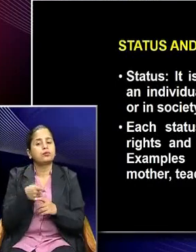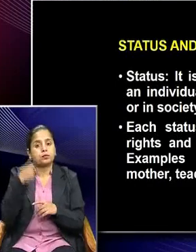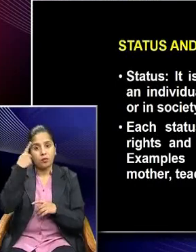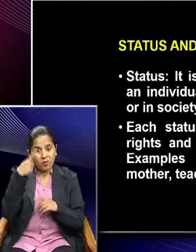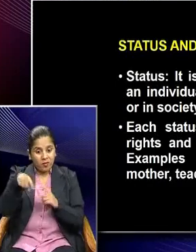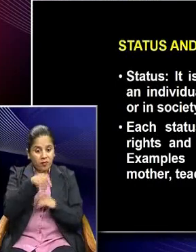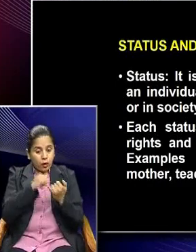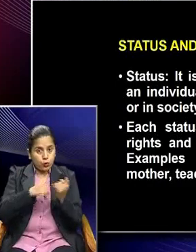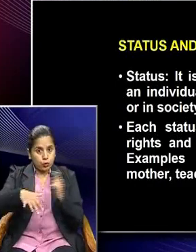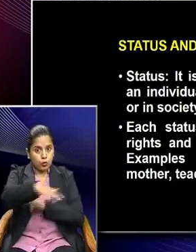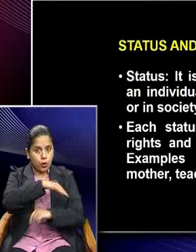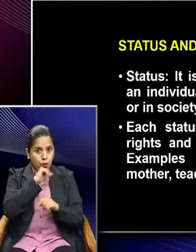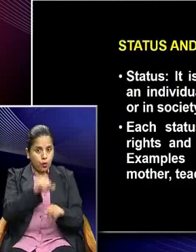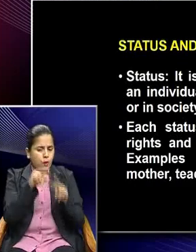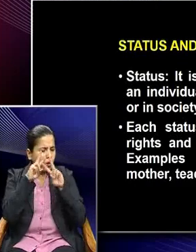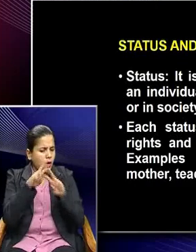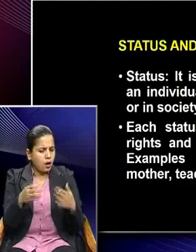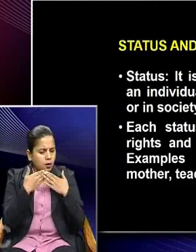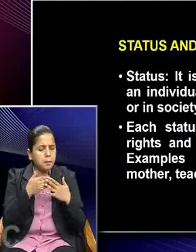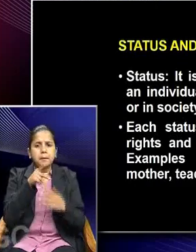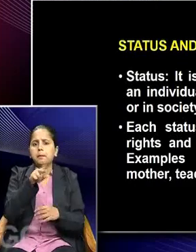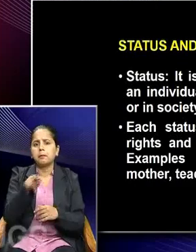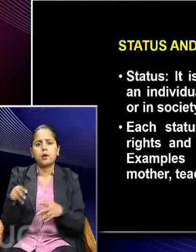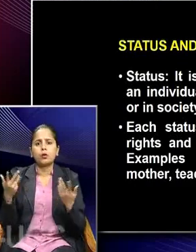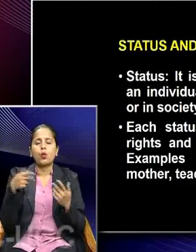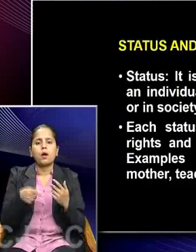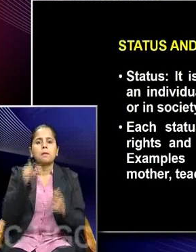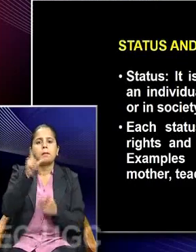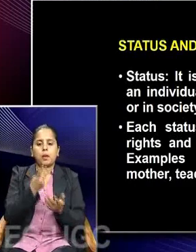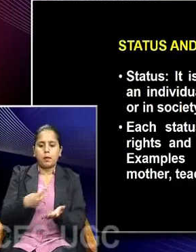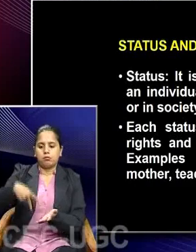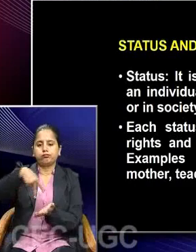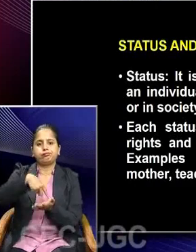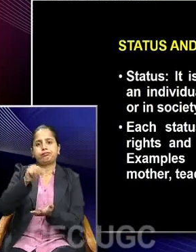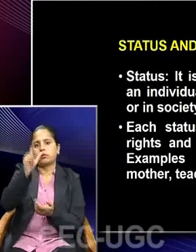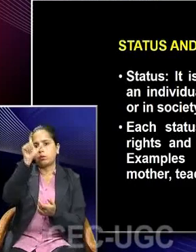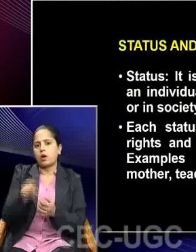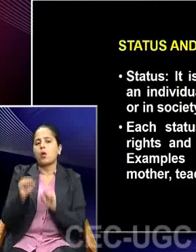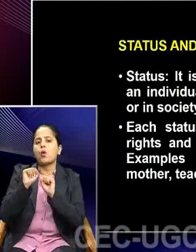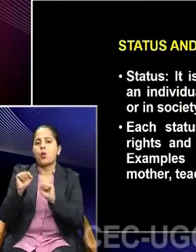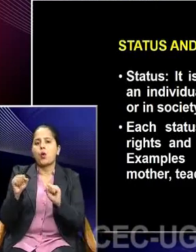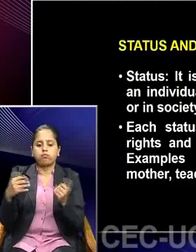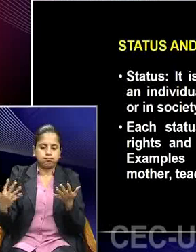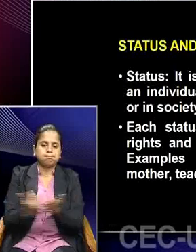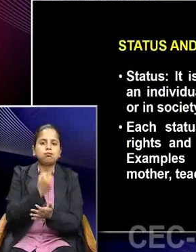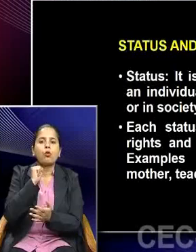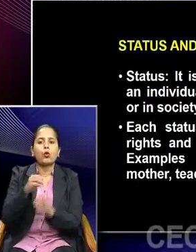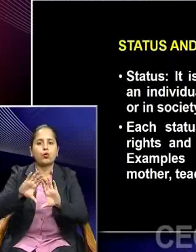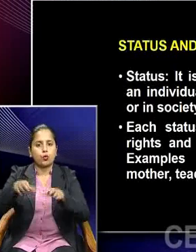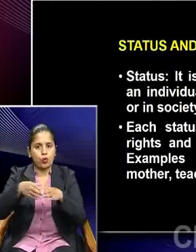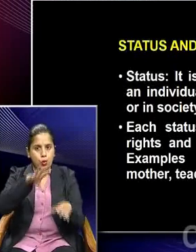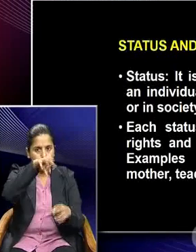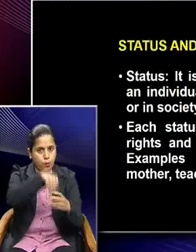sociological perspective, it refers to the position of an individual occupies in a group or in